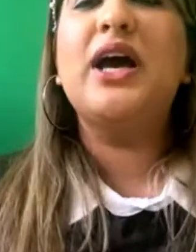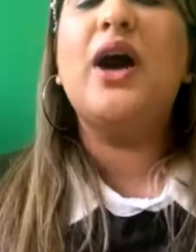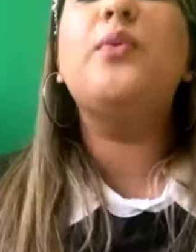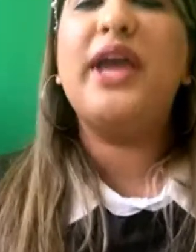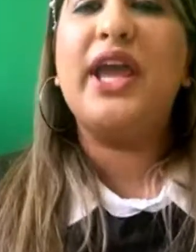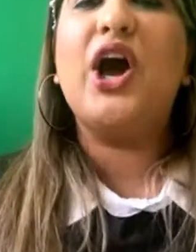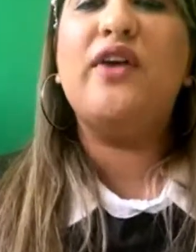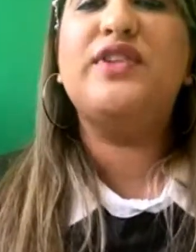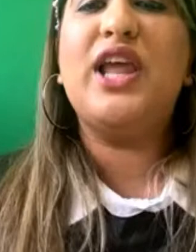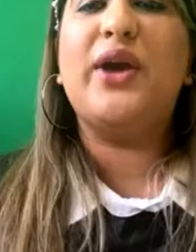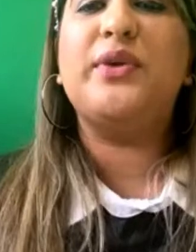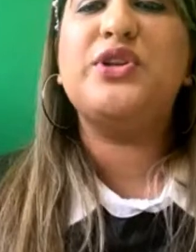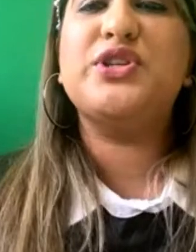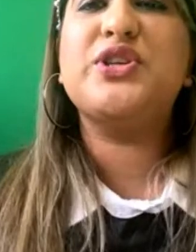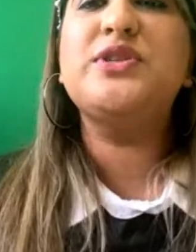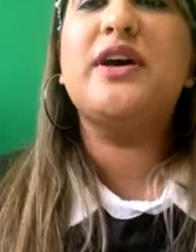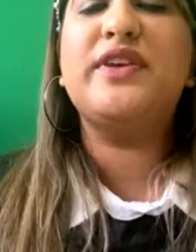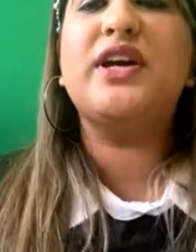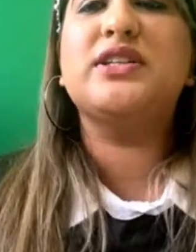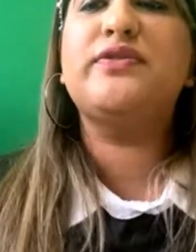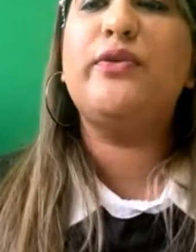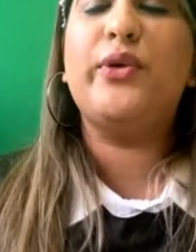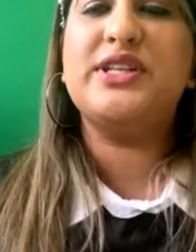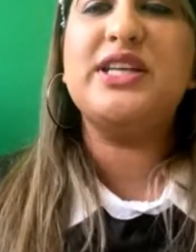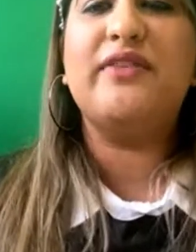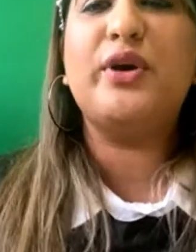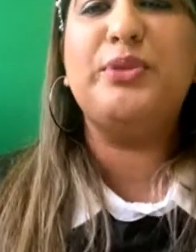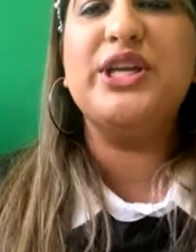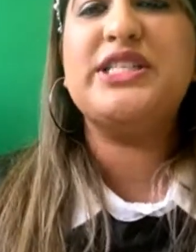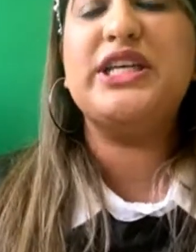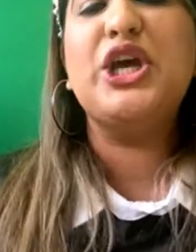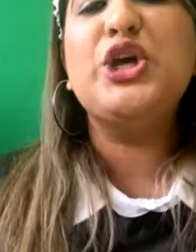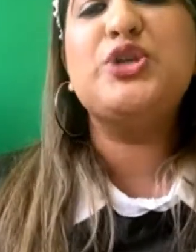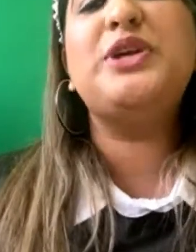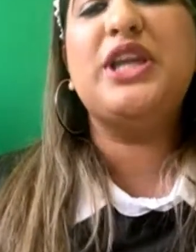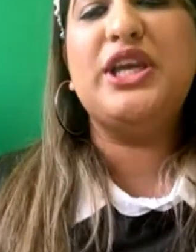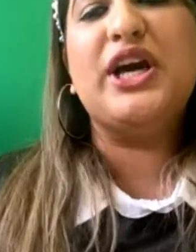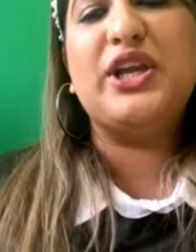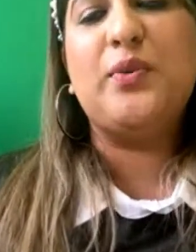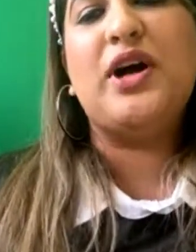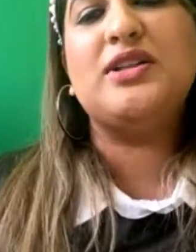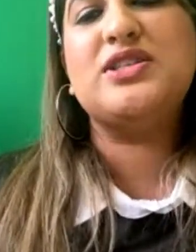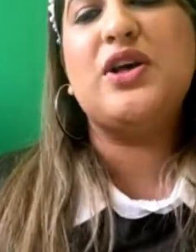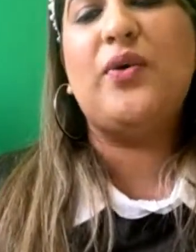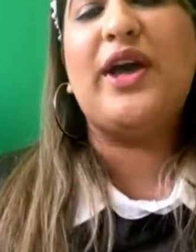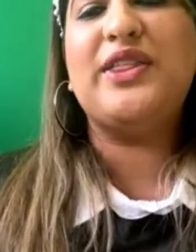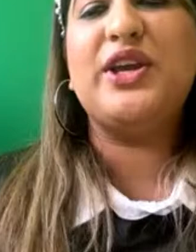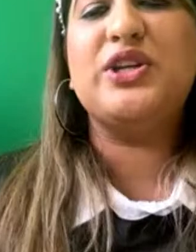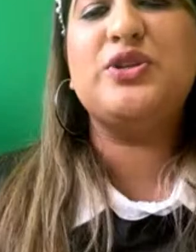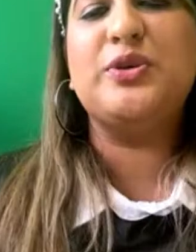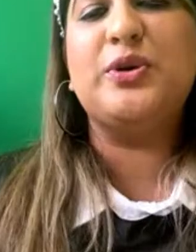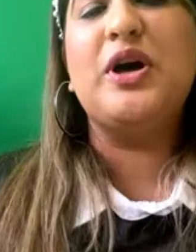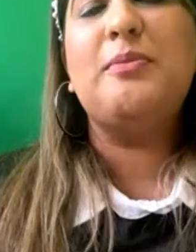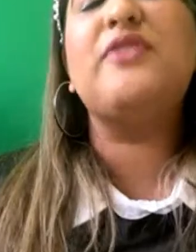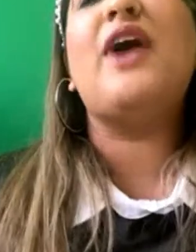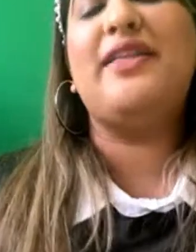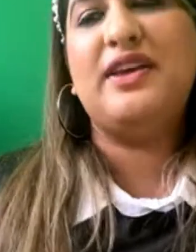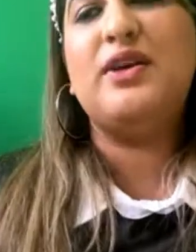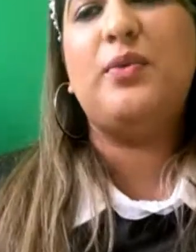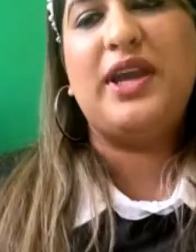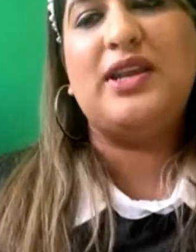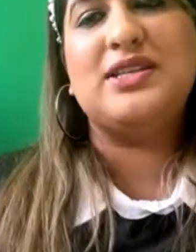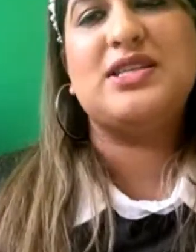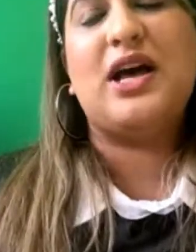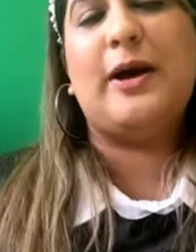being aware of the language. It's so difficult for the deaf community to be in a hearing world. So I think to provide